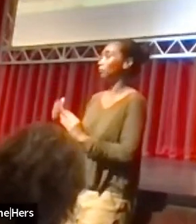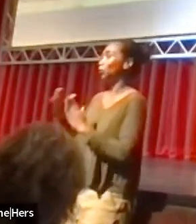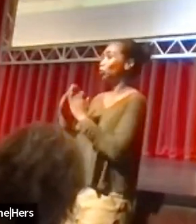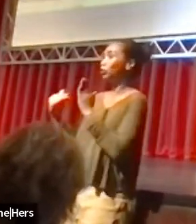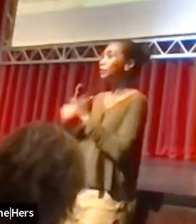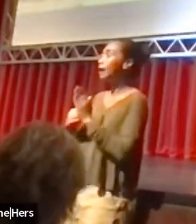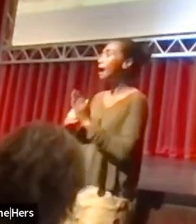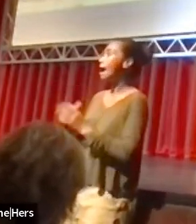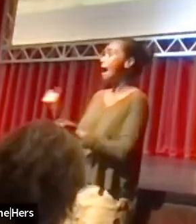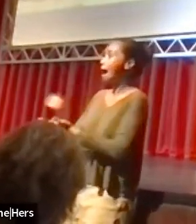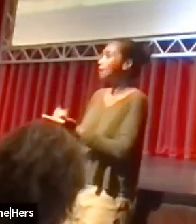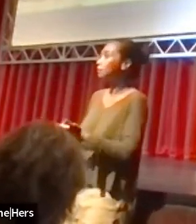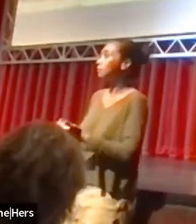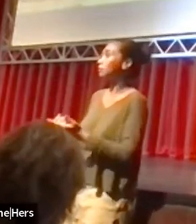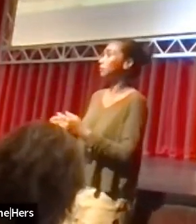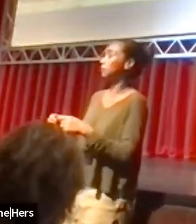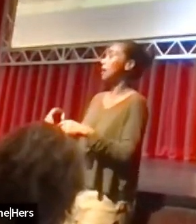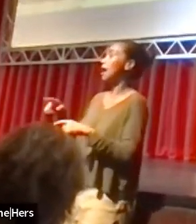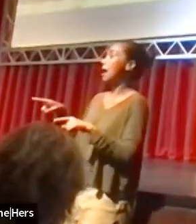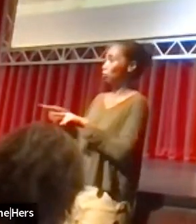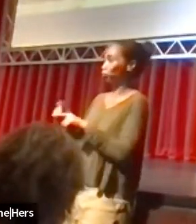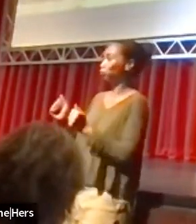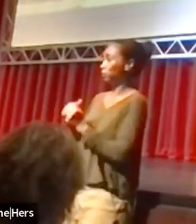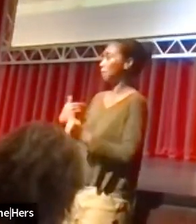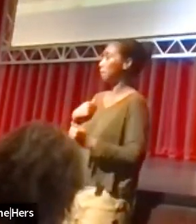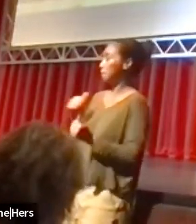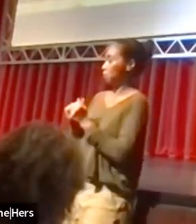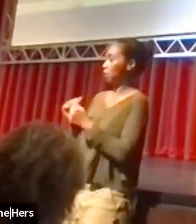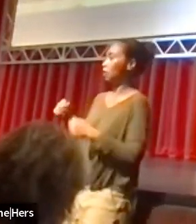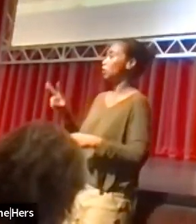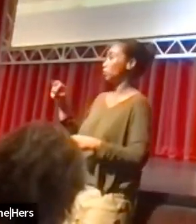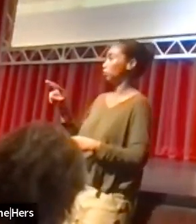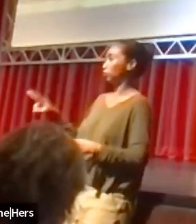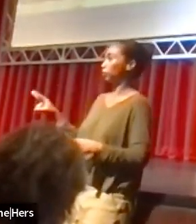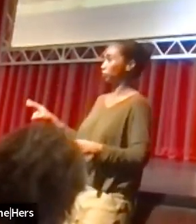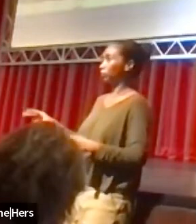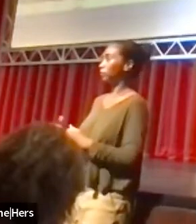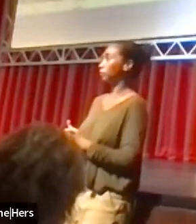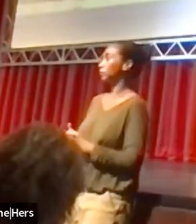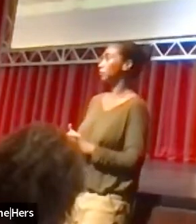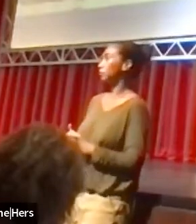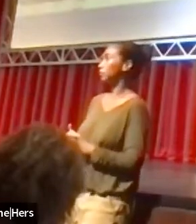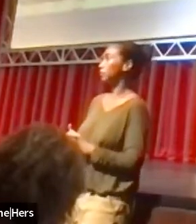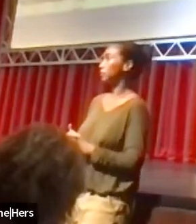Zealand arts laureate along with myself in 2022.